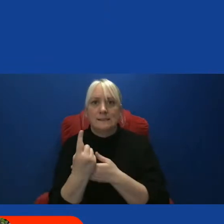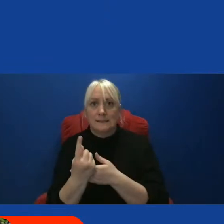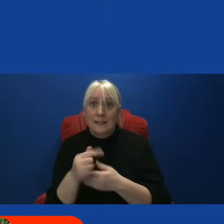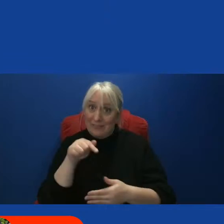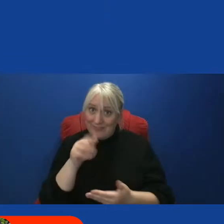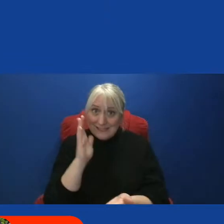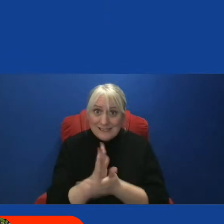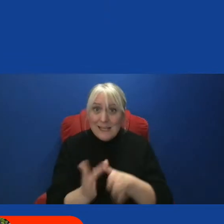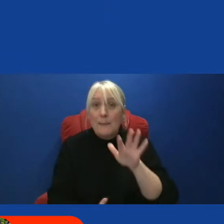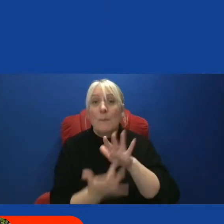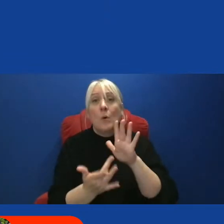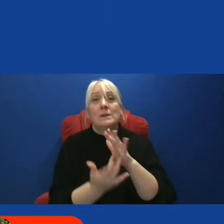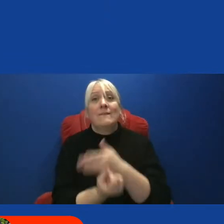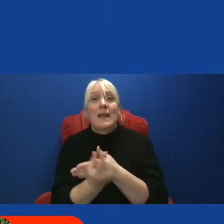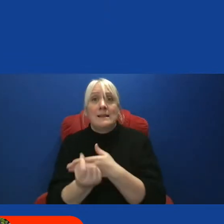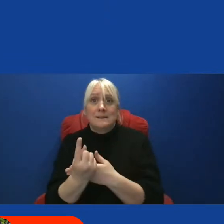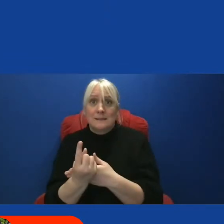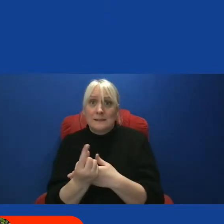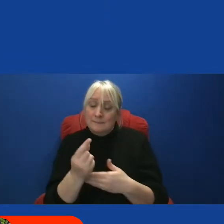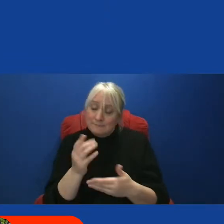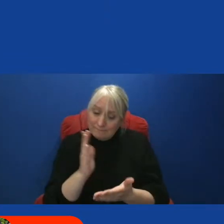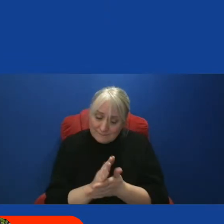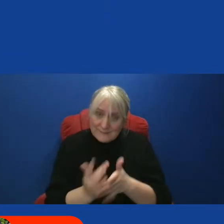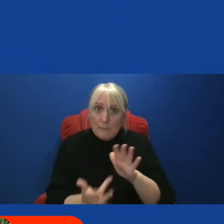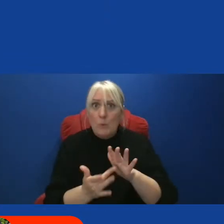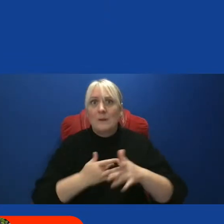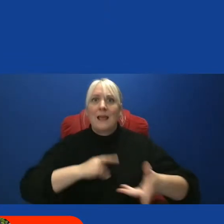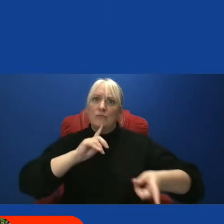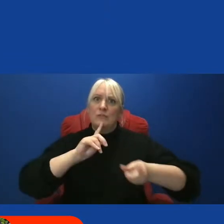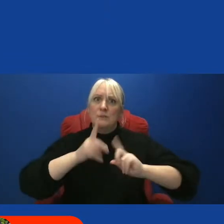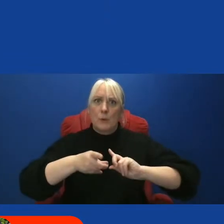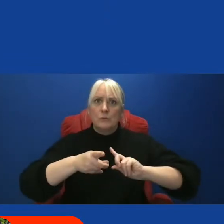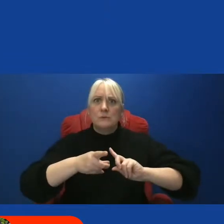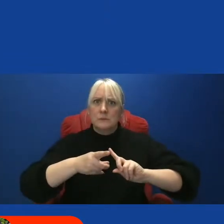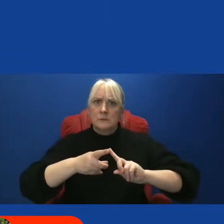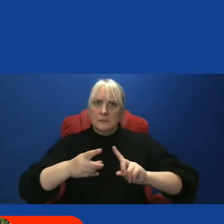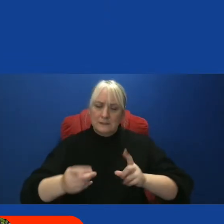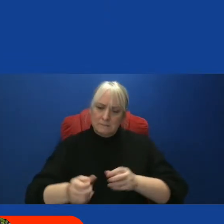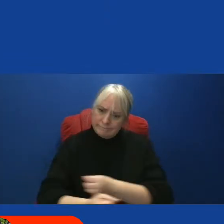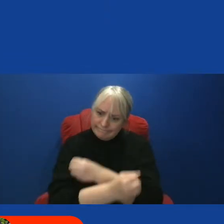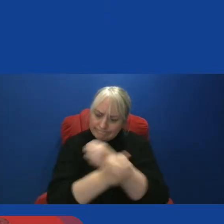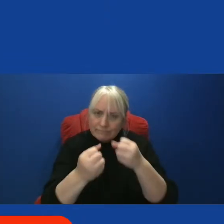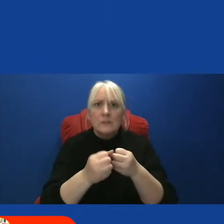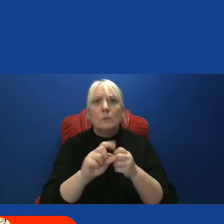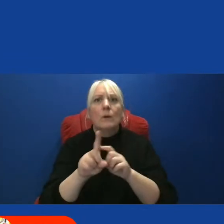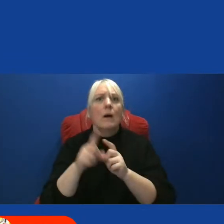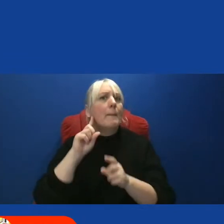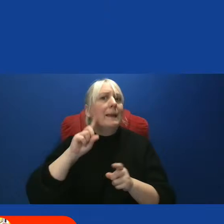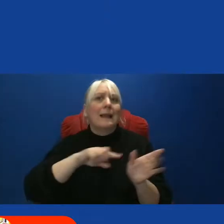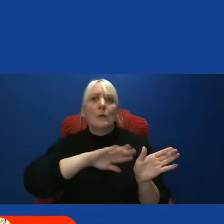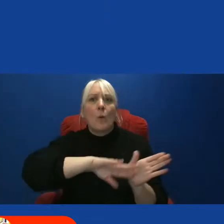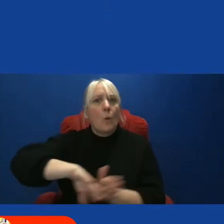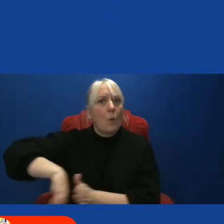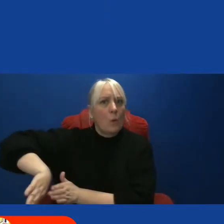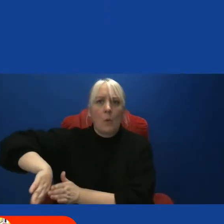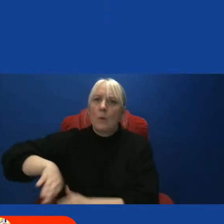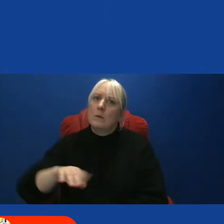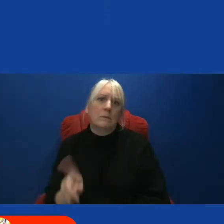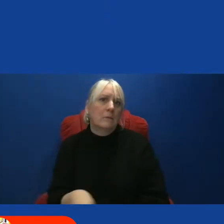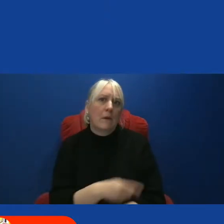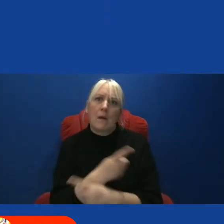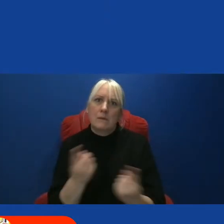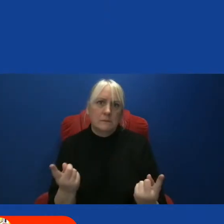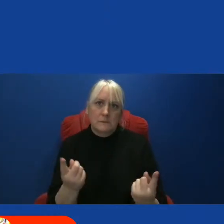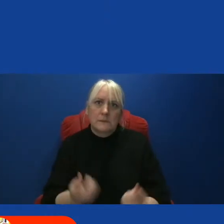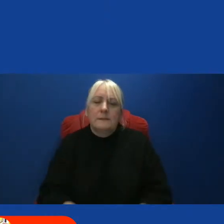important event, and it's so important that we get our response right to this, that we can't be sidelined in some of those issues that can sometimes happen